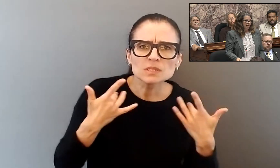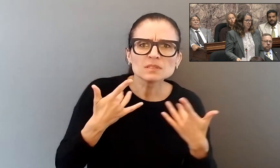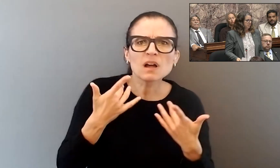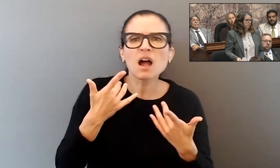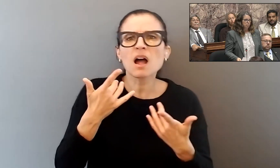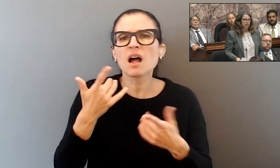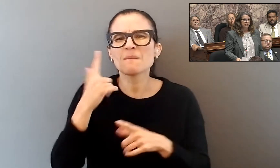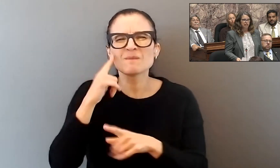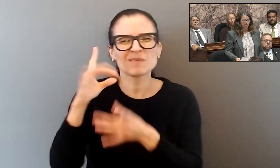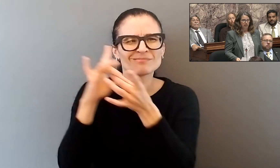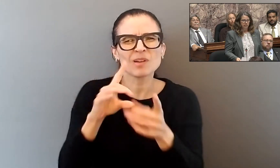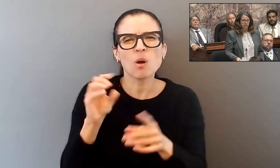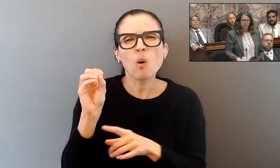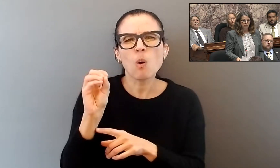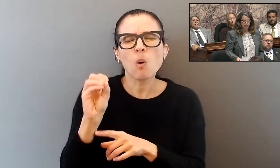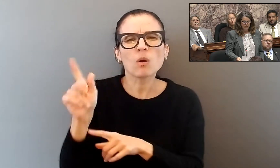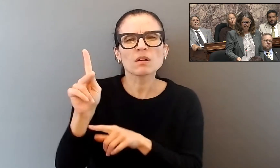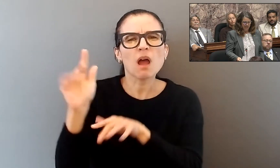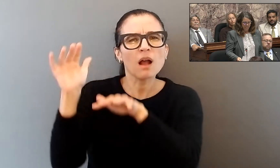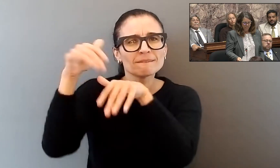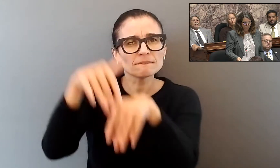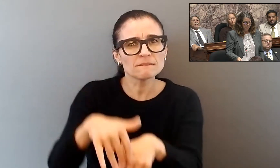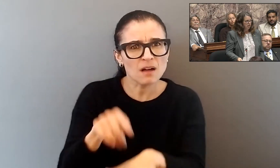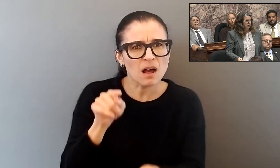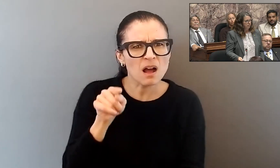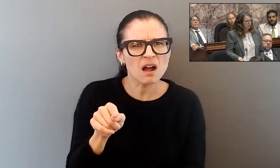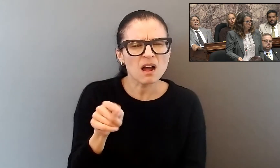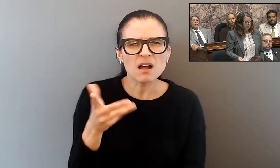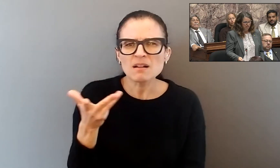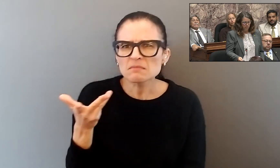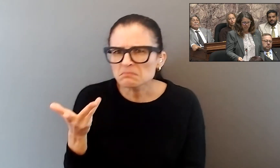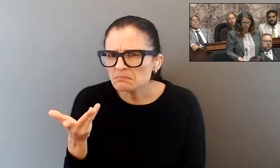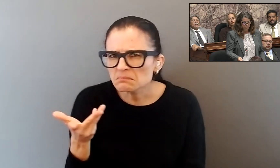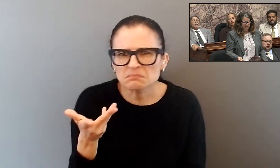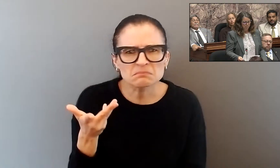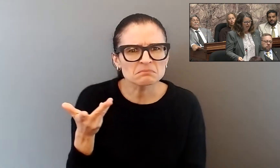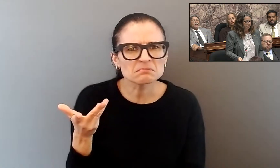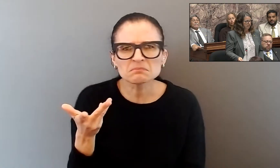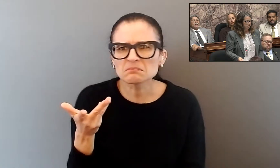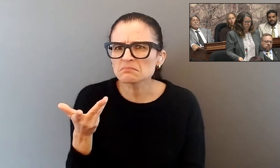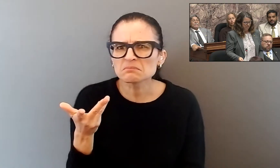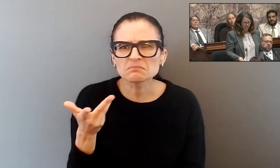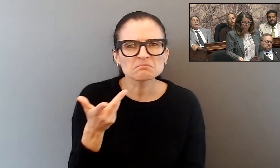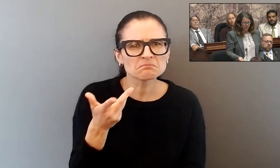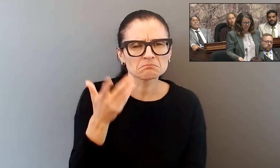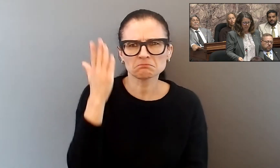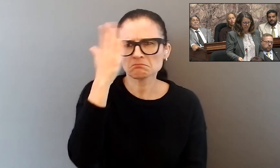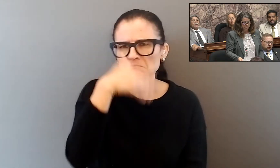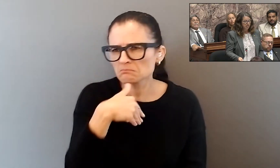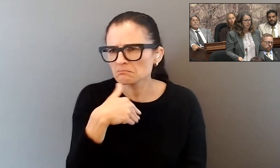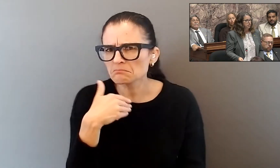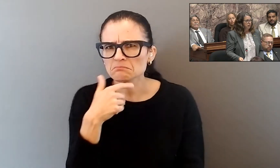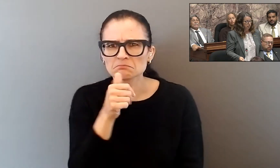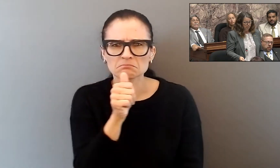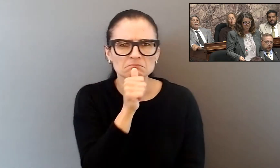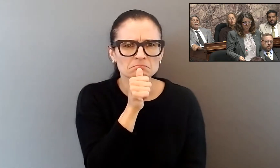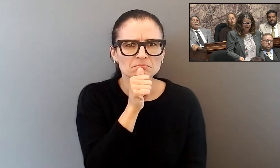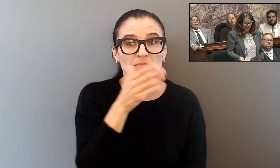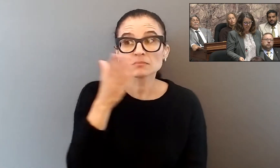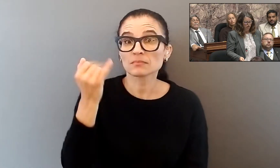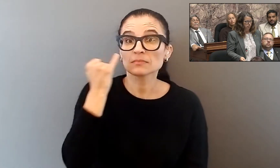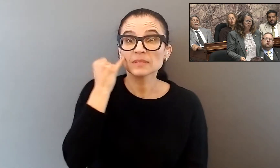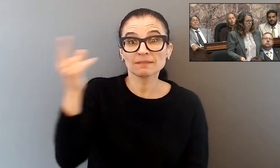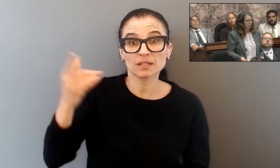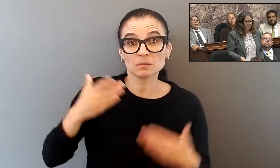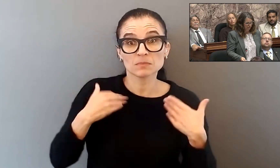party lines, but clearly their actions don't meet that. If this minister wants to represent my constituents in this process, then she will commit